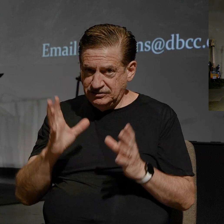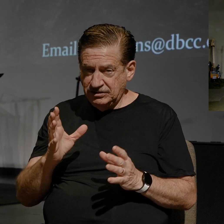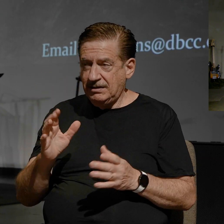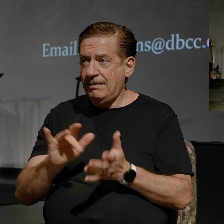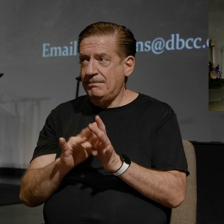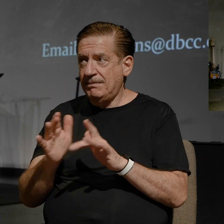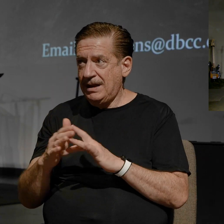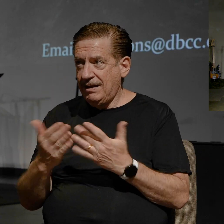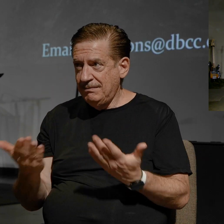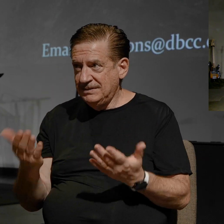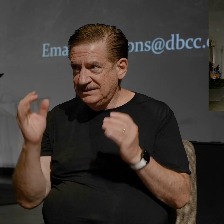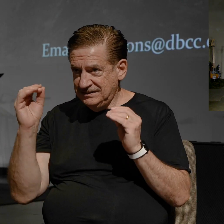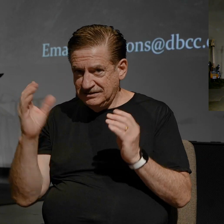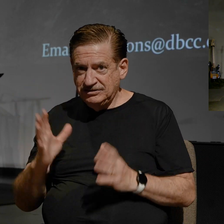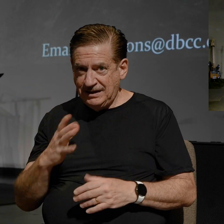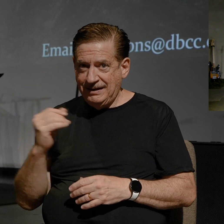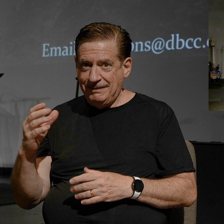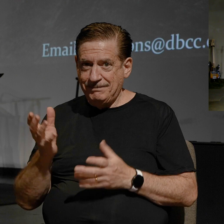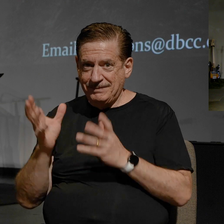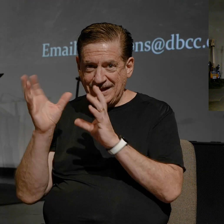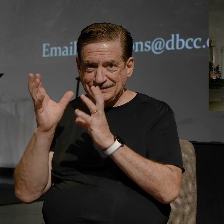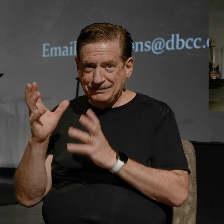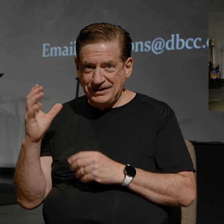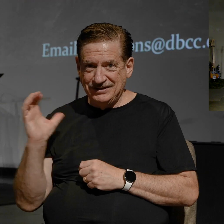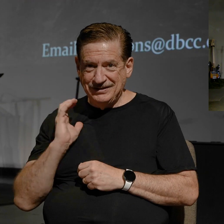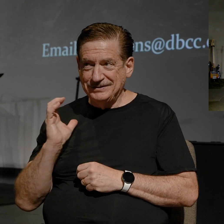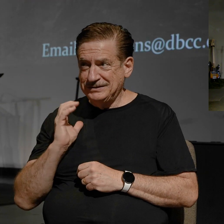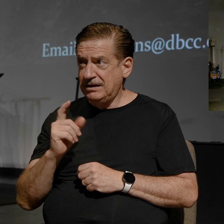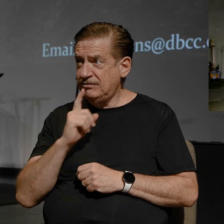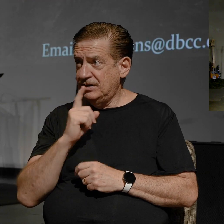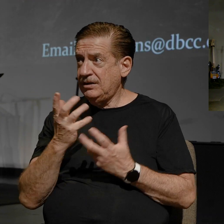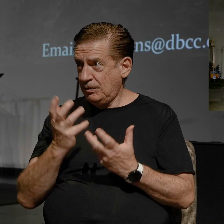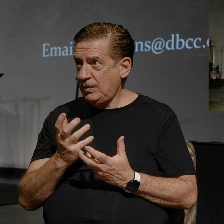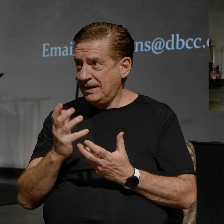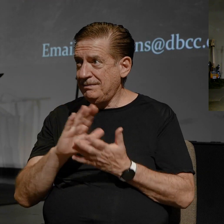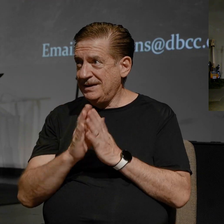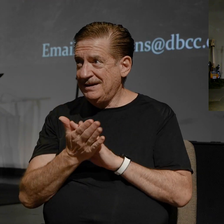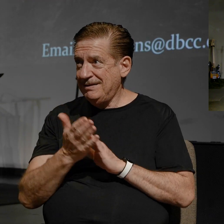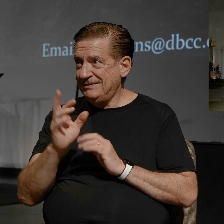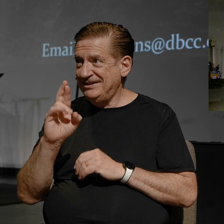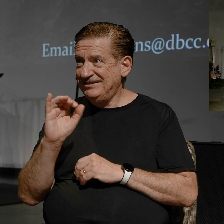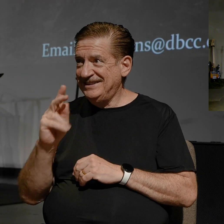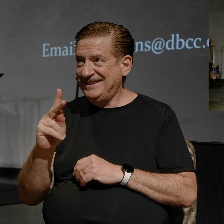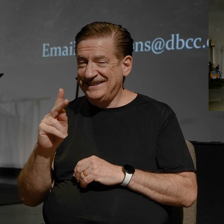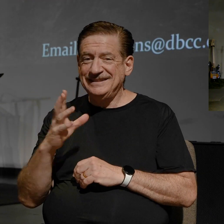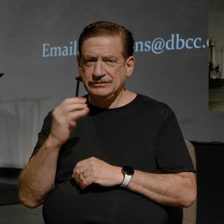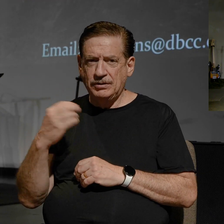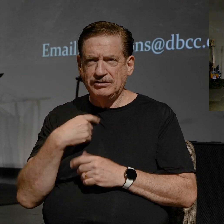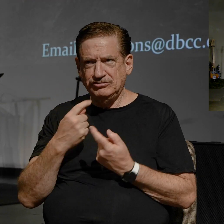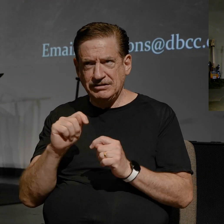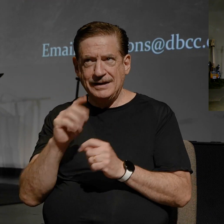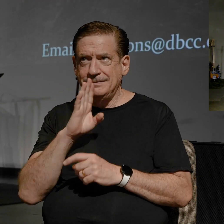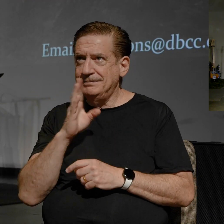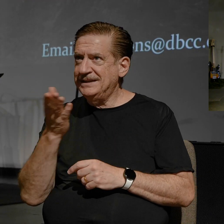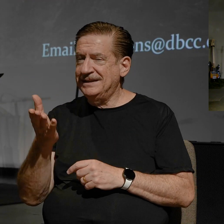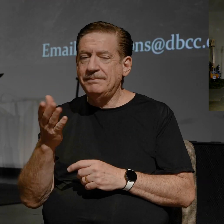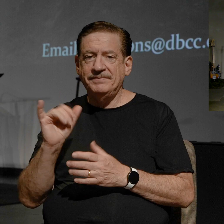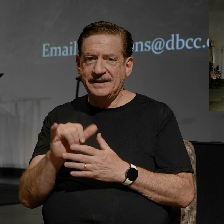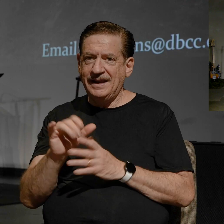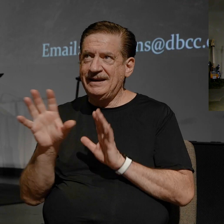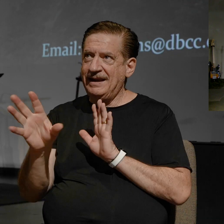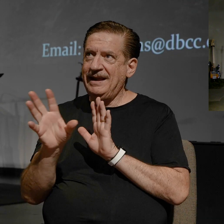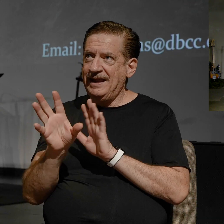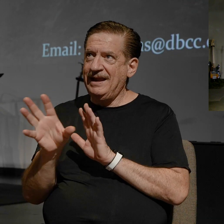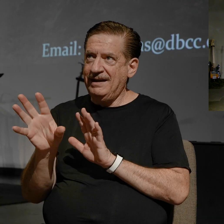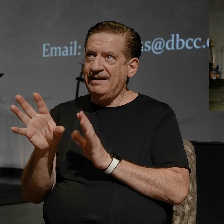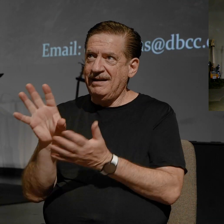Bible teacher, and a basketball coach. I really just wanted to be Rick. And so I grew up to try to be him and emulate him. That's how much of an